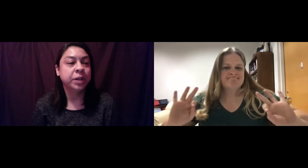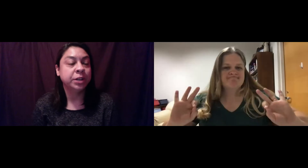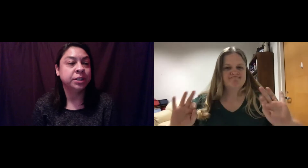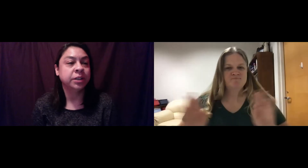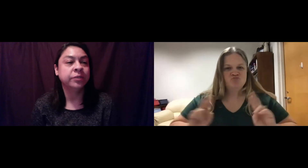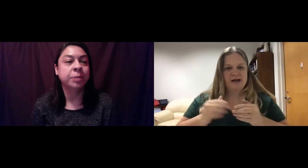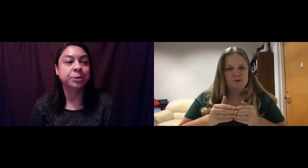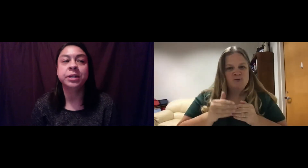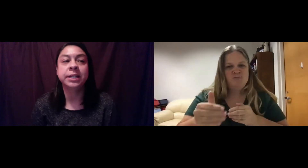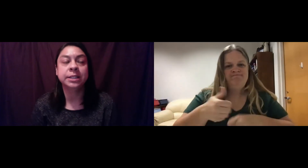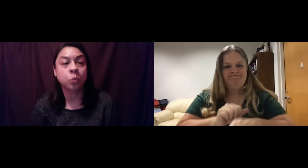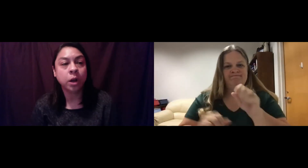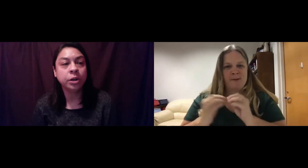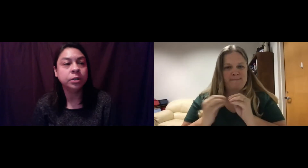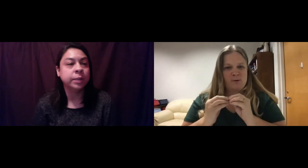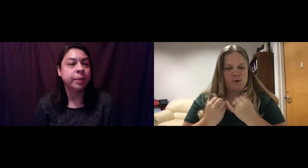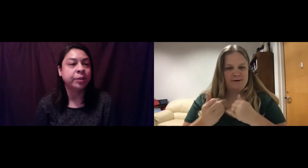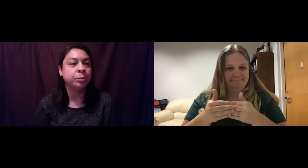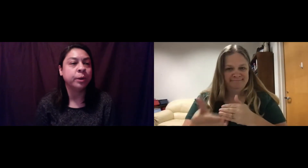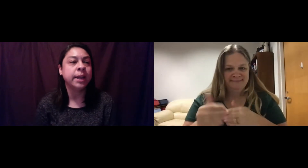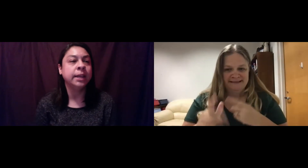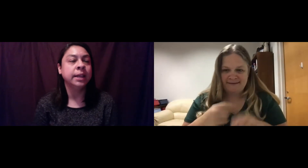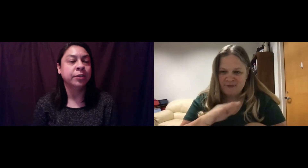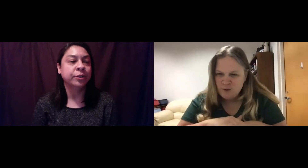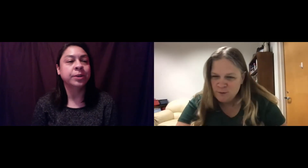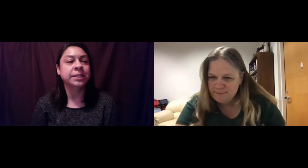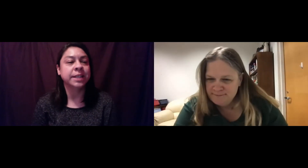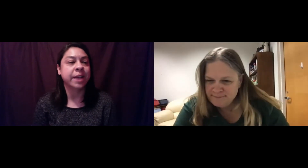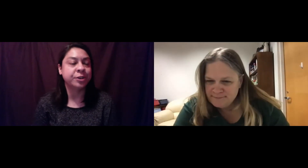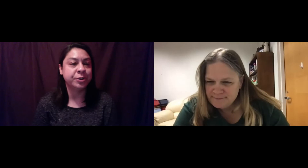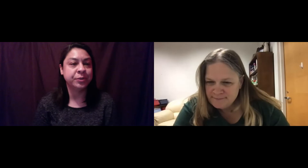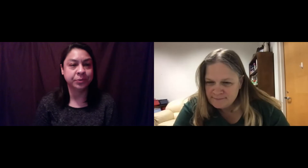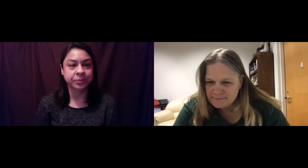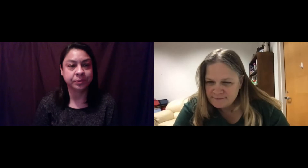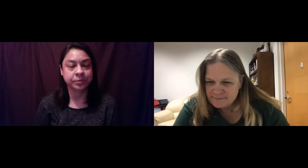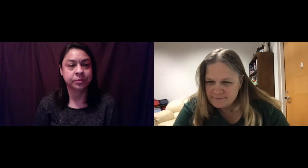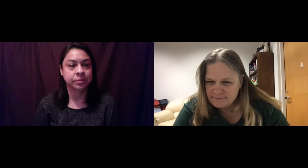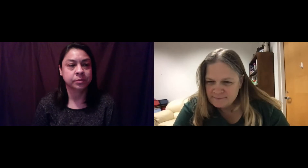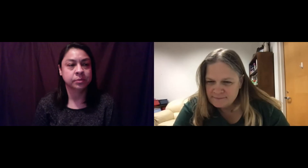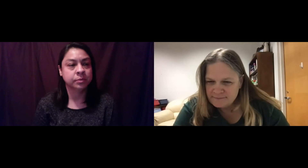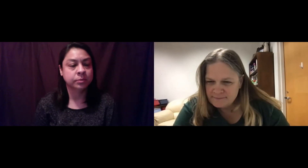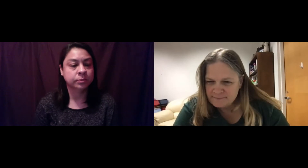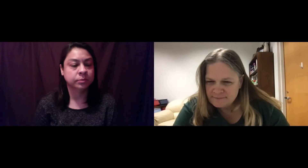Hopefully you got yourself an opportunity to get some water, get a bathroom break for the rest of the afternoon.